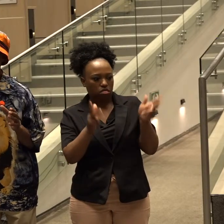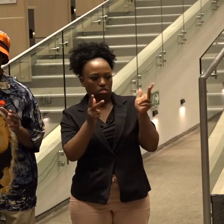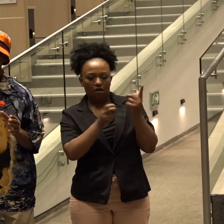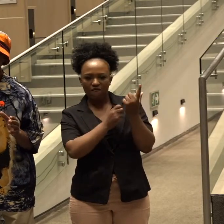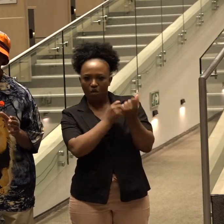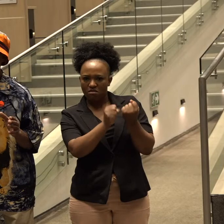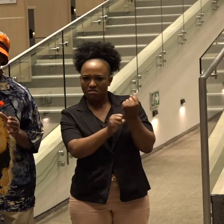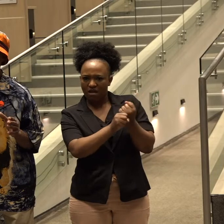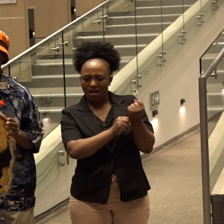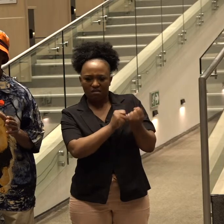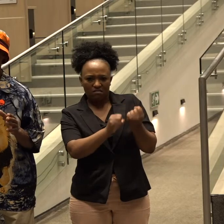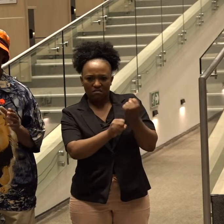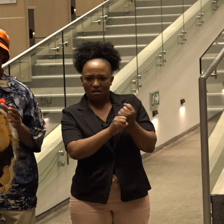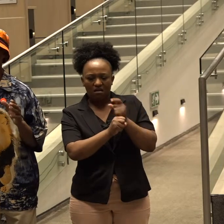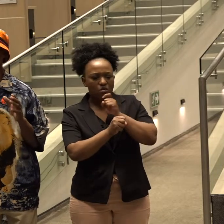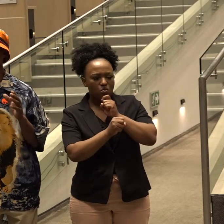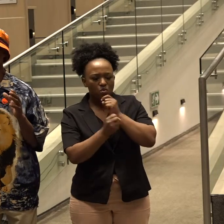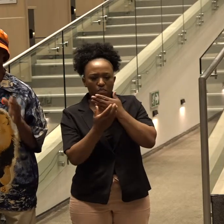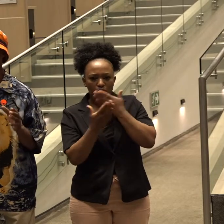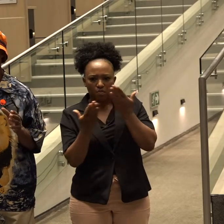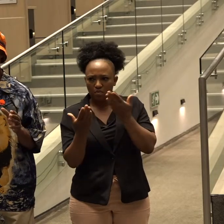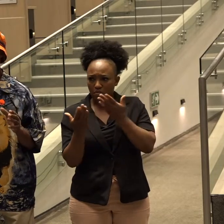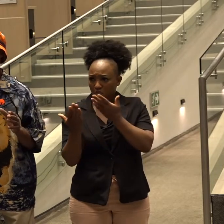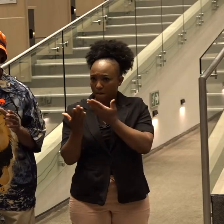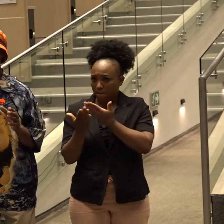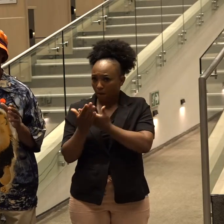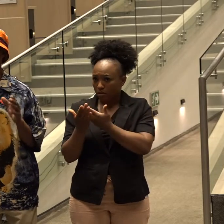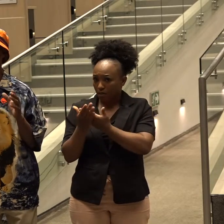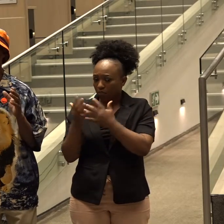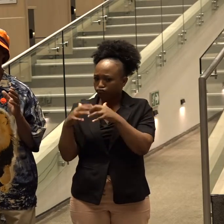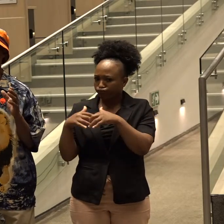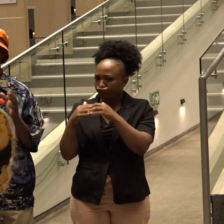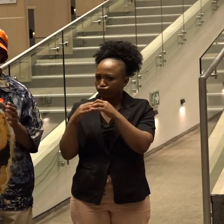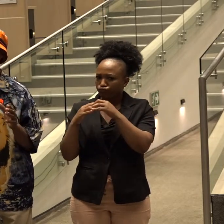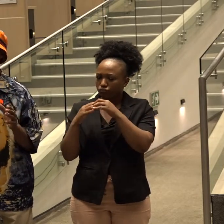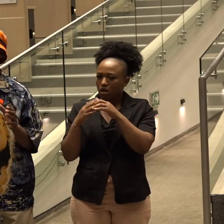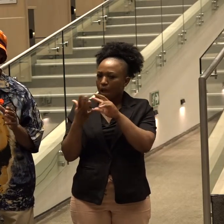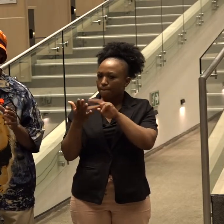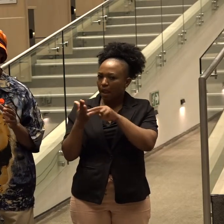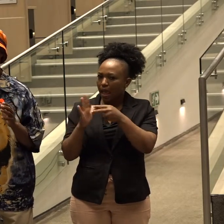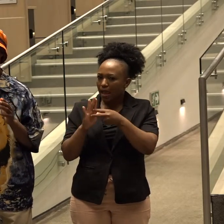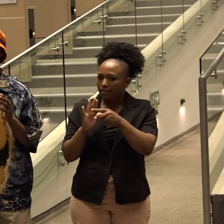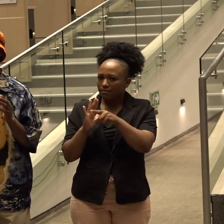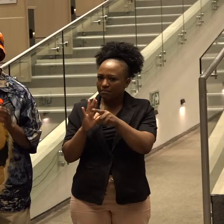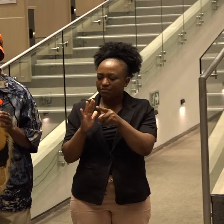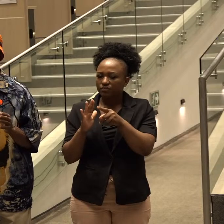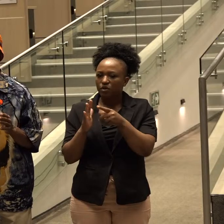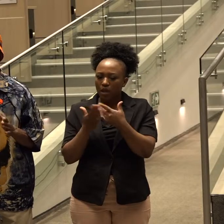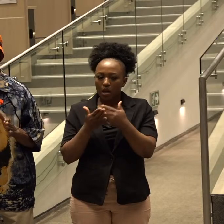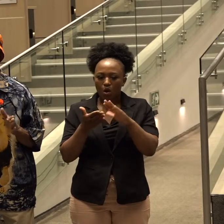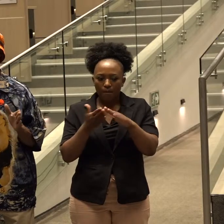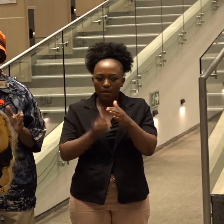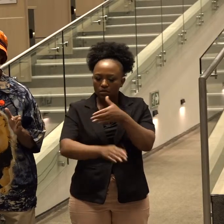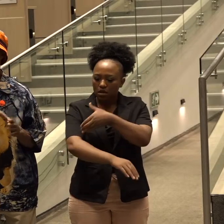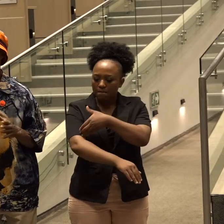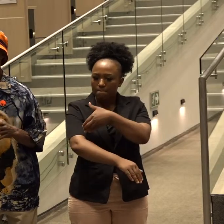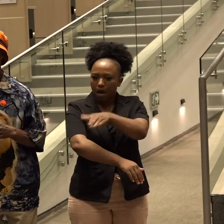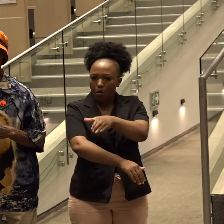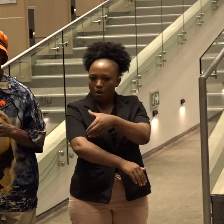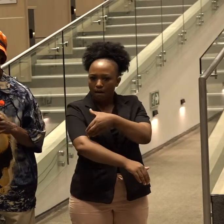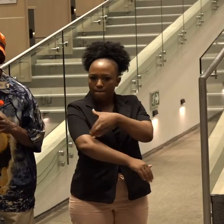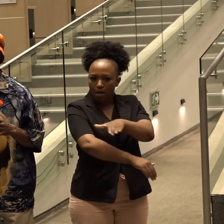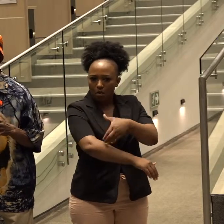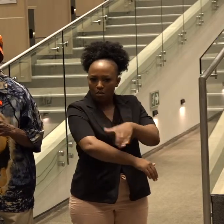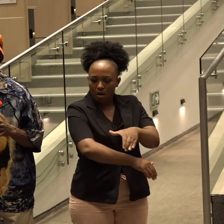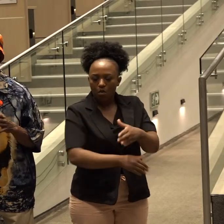can't you come up with a plane and empower the communities Echo